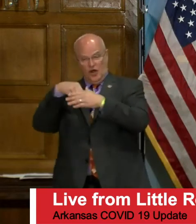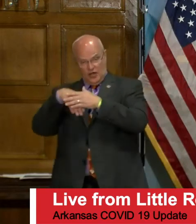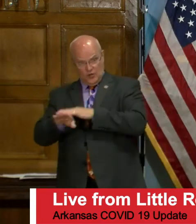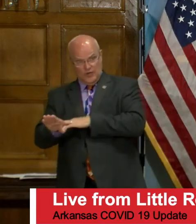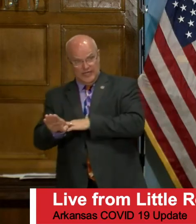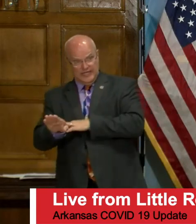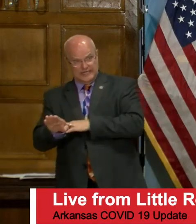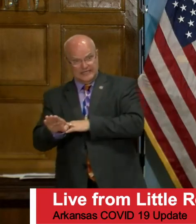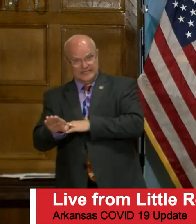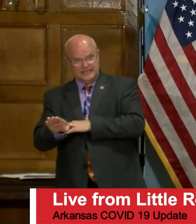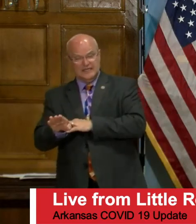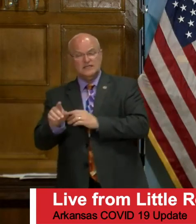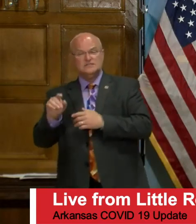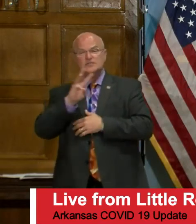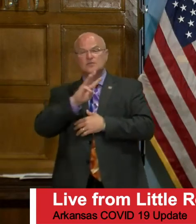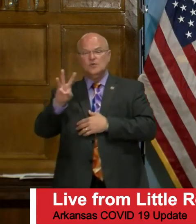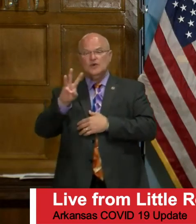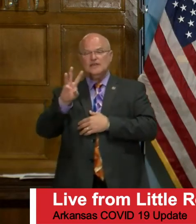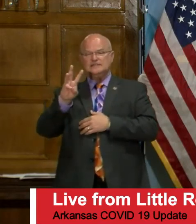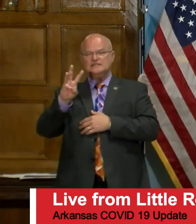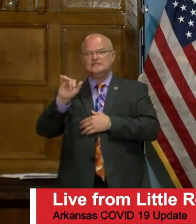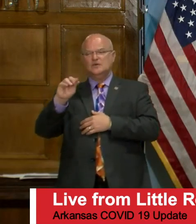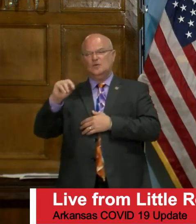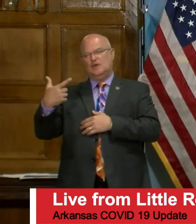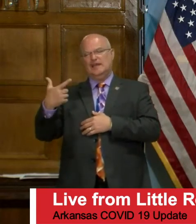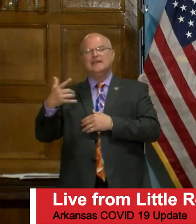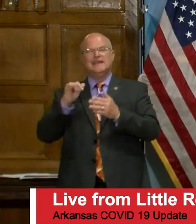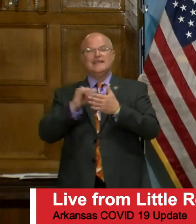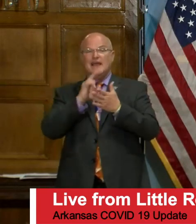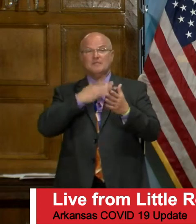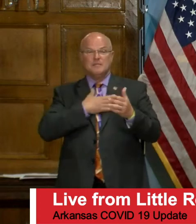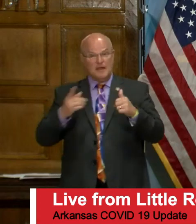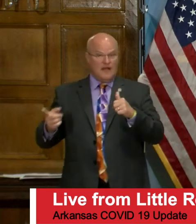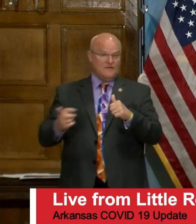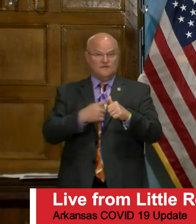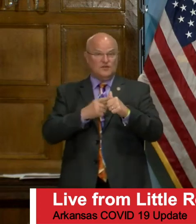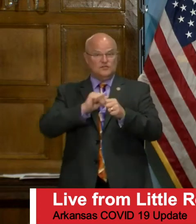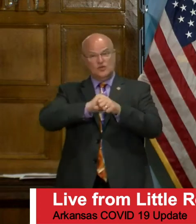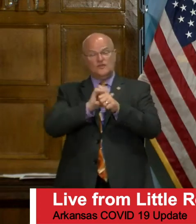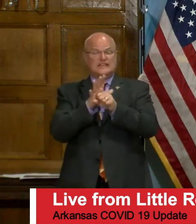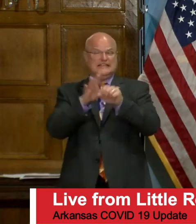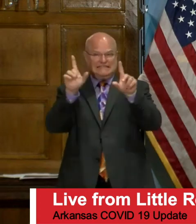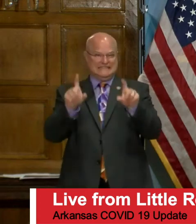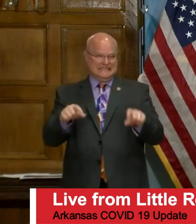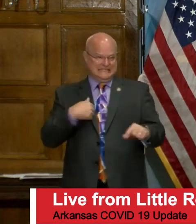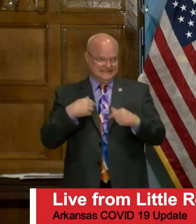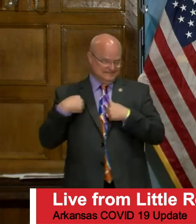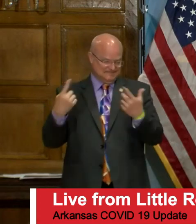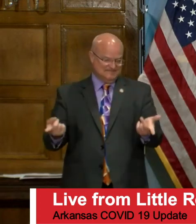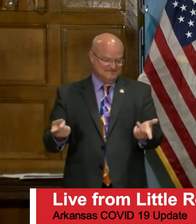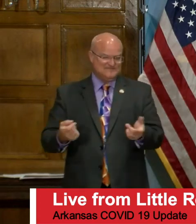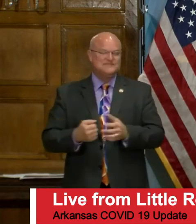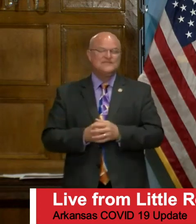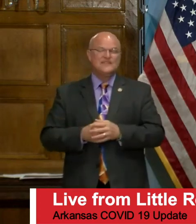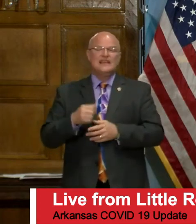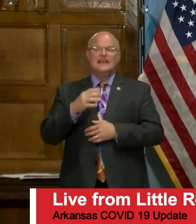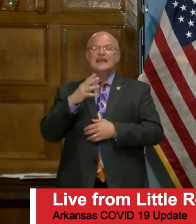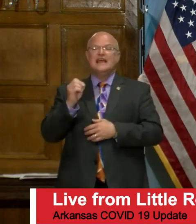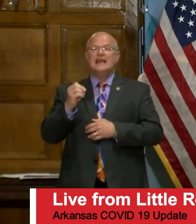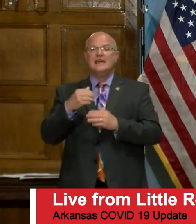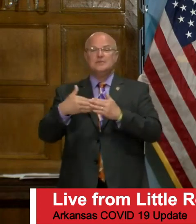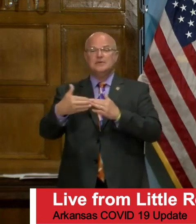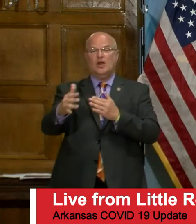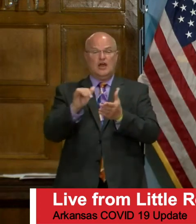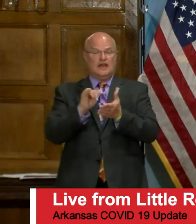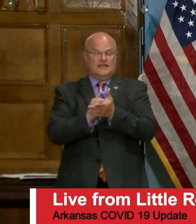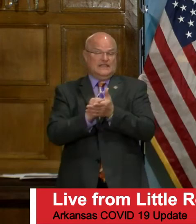go in to the West Wing, so that will actually be my first COVID-19 test. And